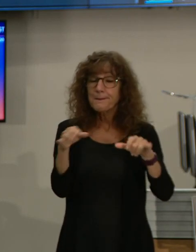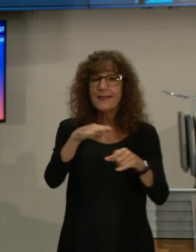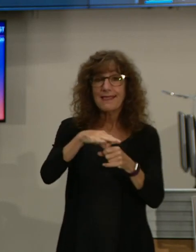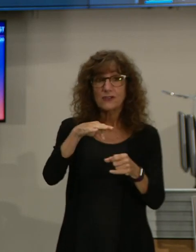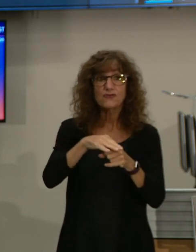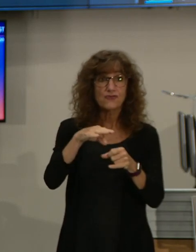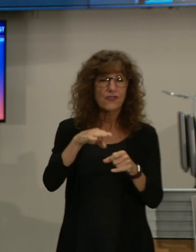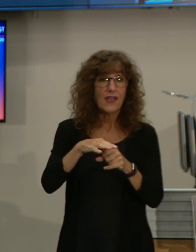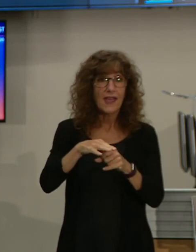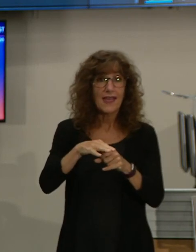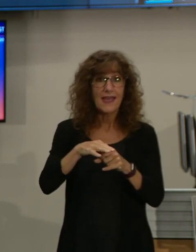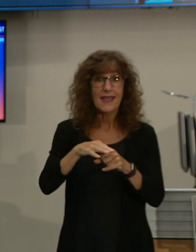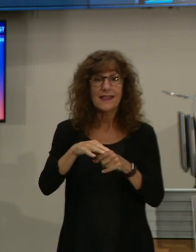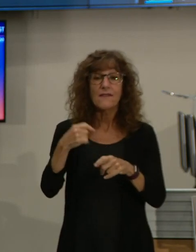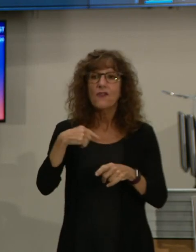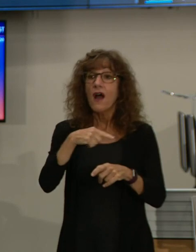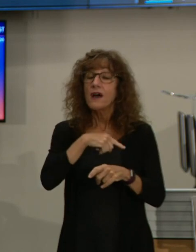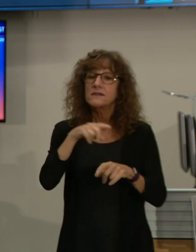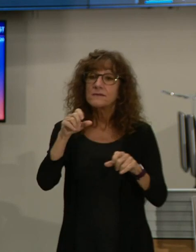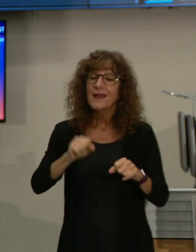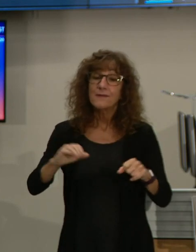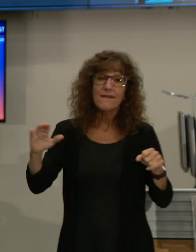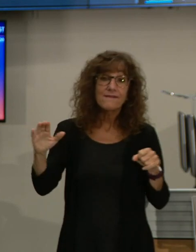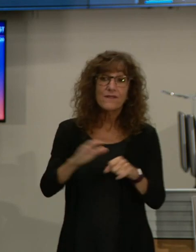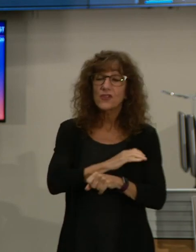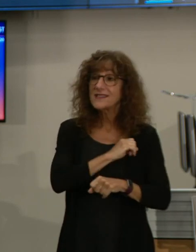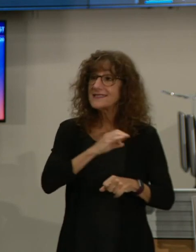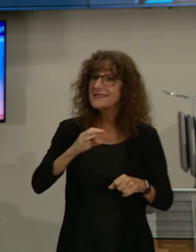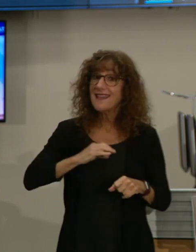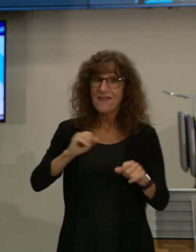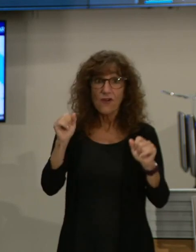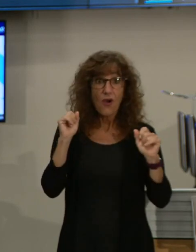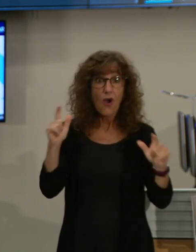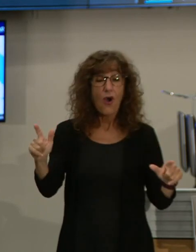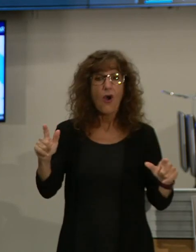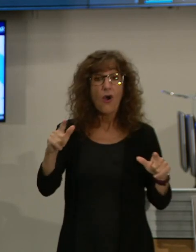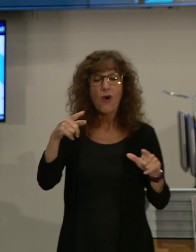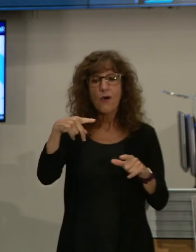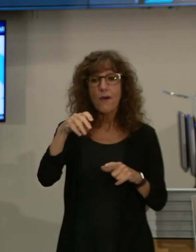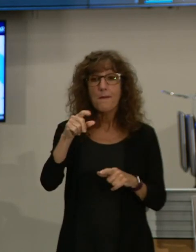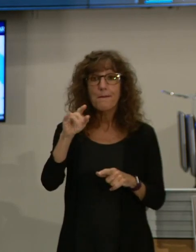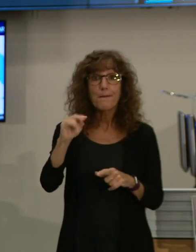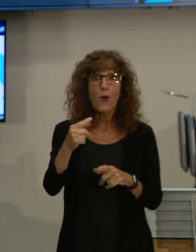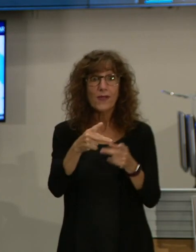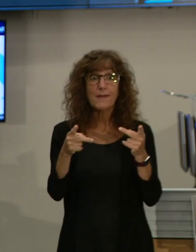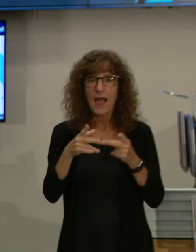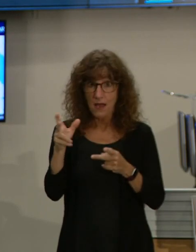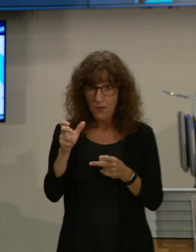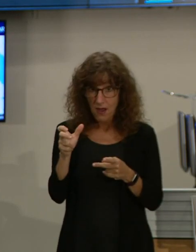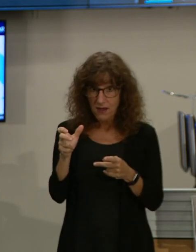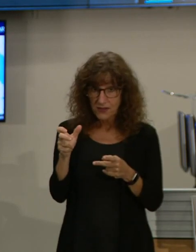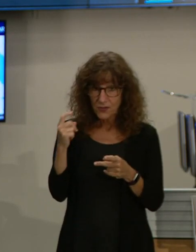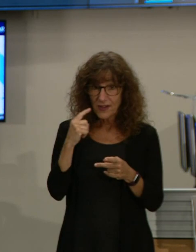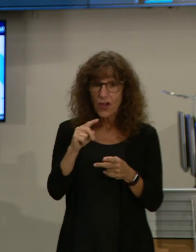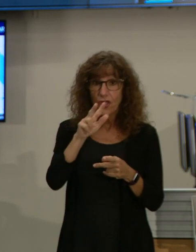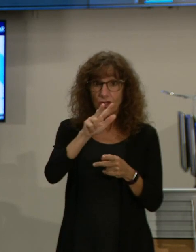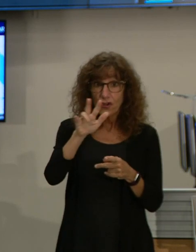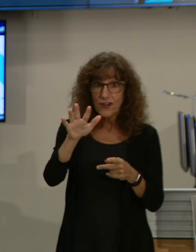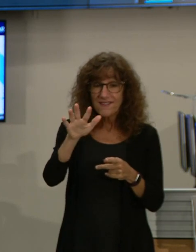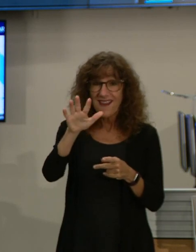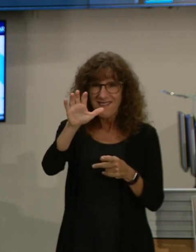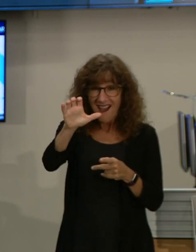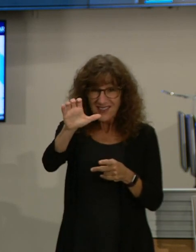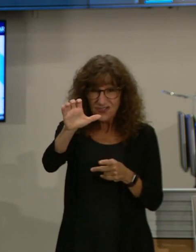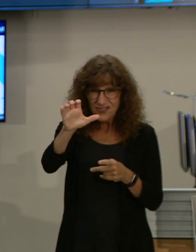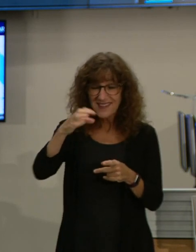election in the same way for us to be able to fully staff all of our polling locations. And I want everybody to hear me on this. It takes